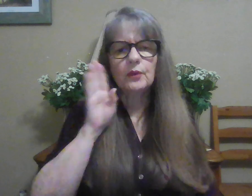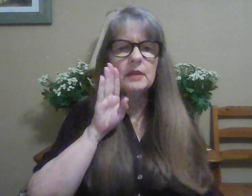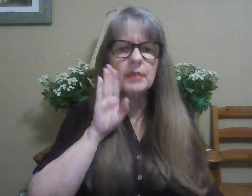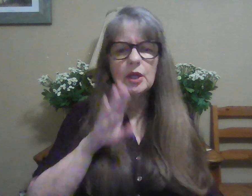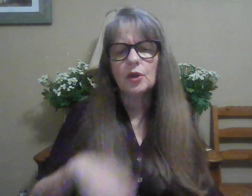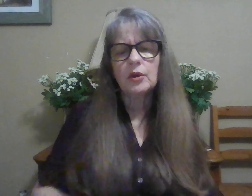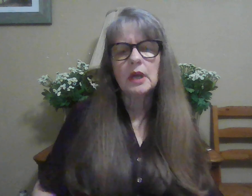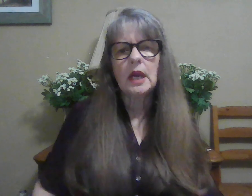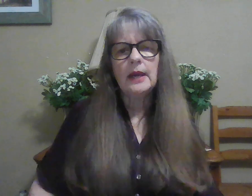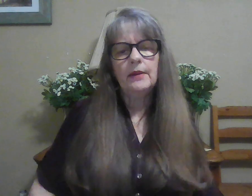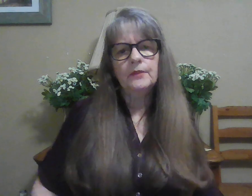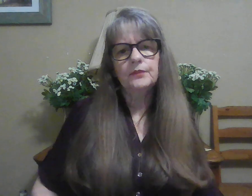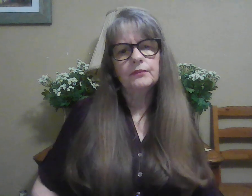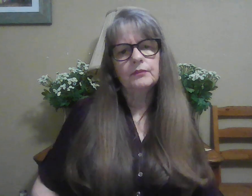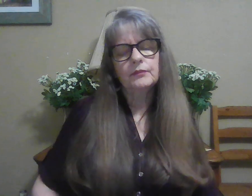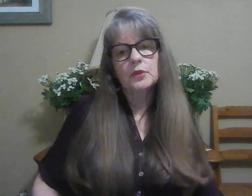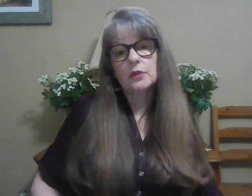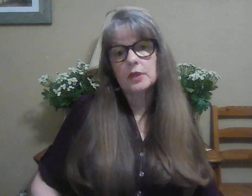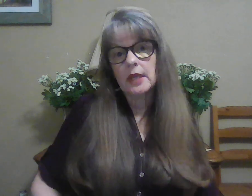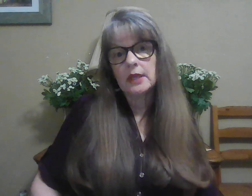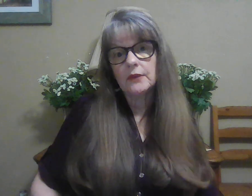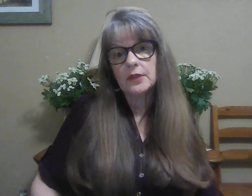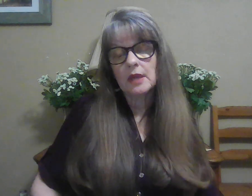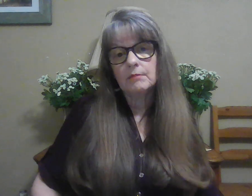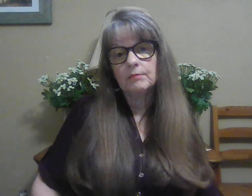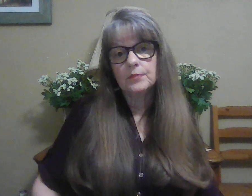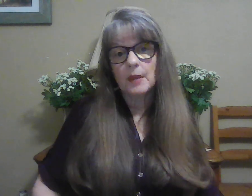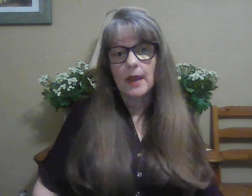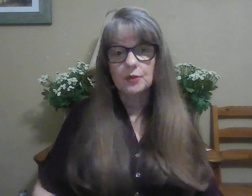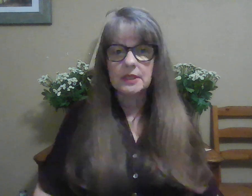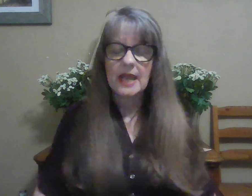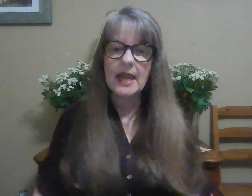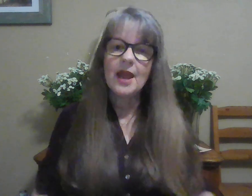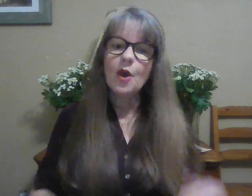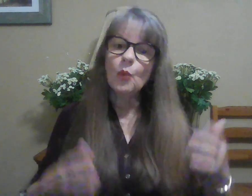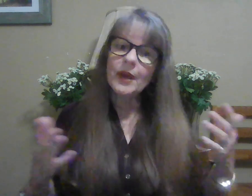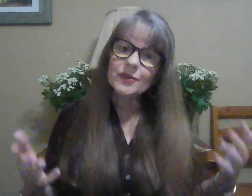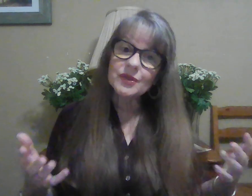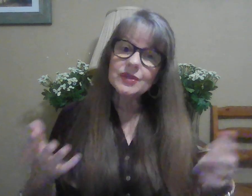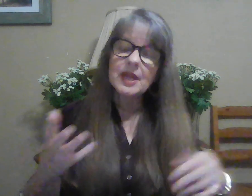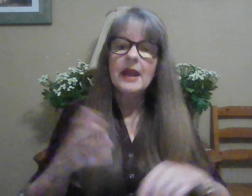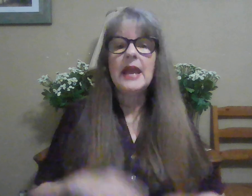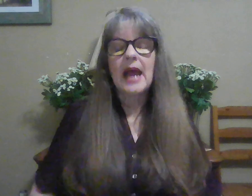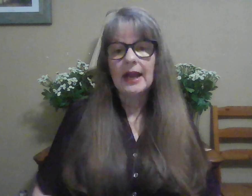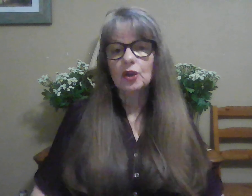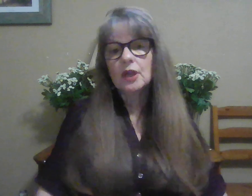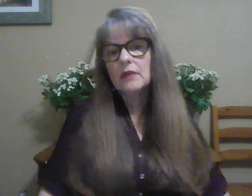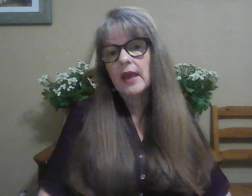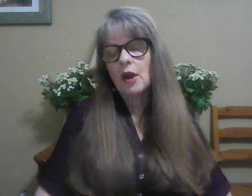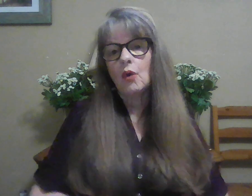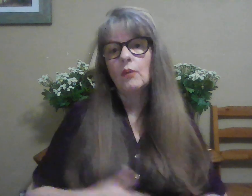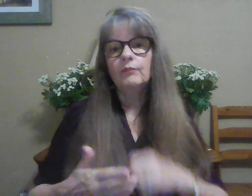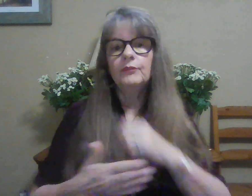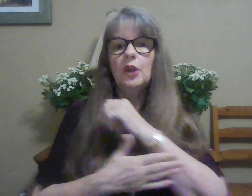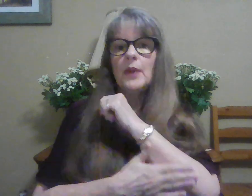green beer. So there's a lot of different St. Patrick's Day. What else is in Ireland? That whole, we have all